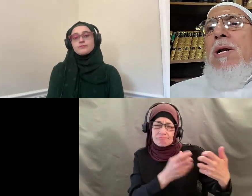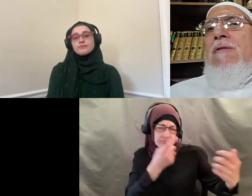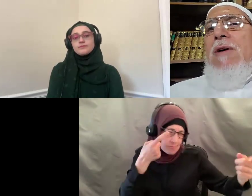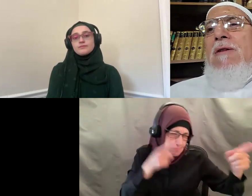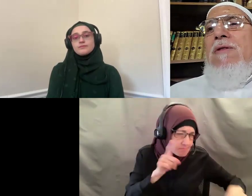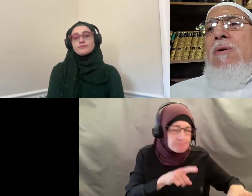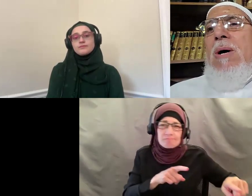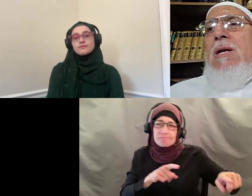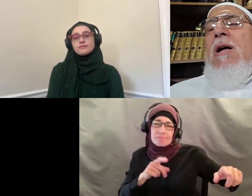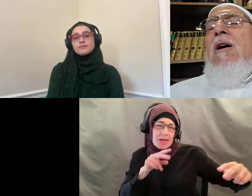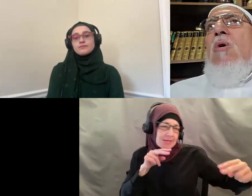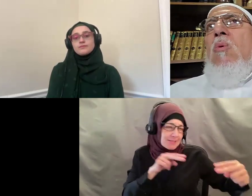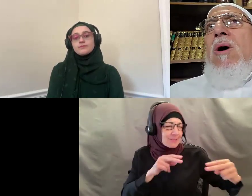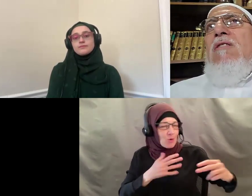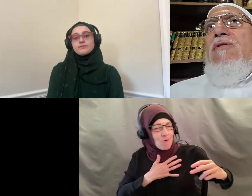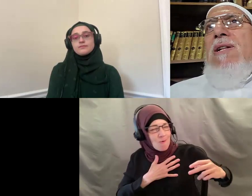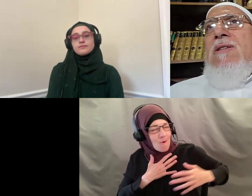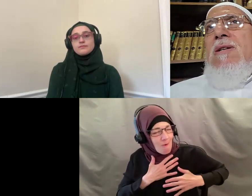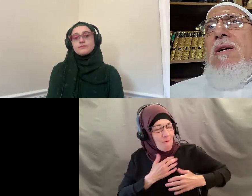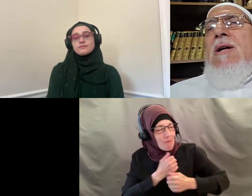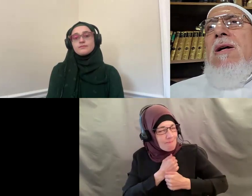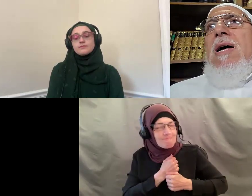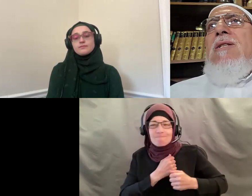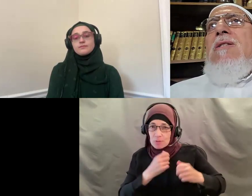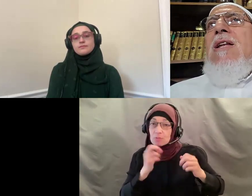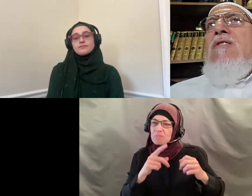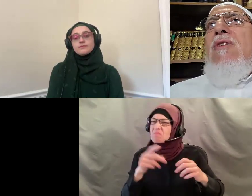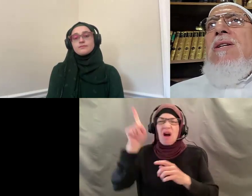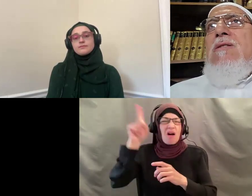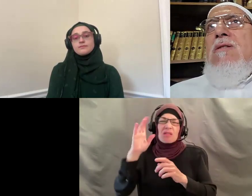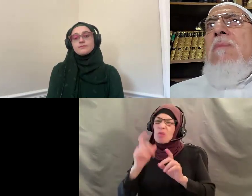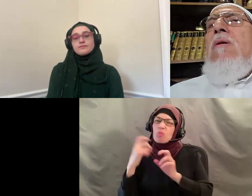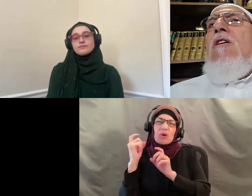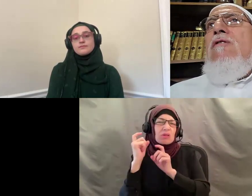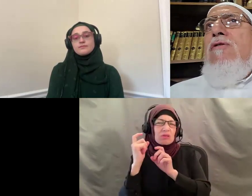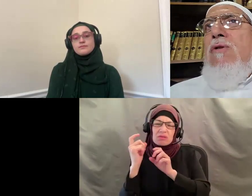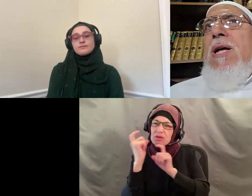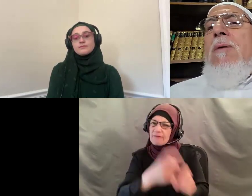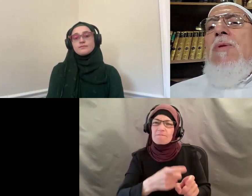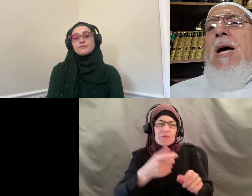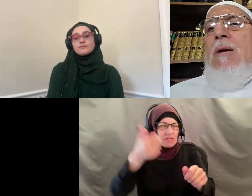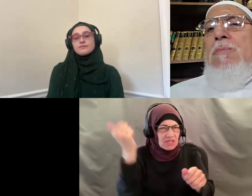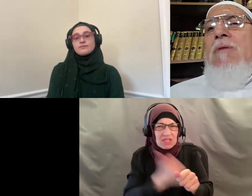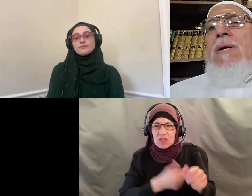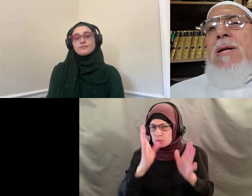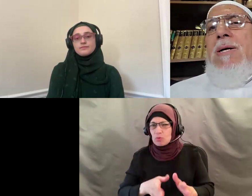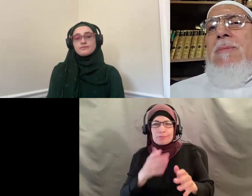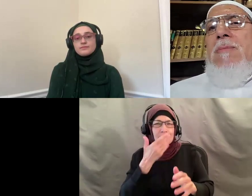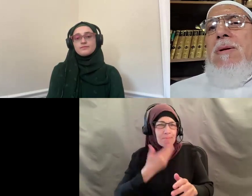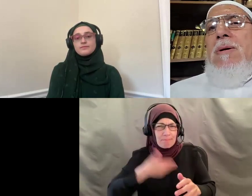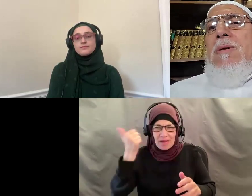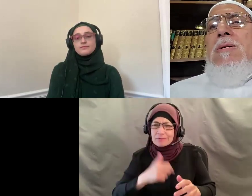Allah will give everyone what fits and satisfies them fully and